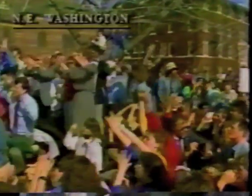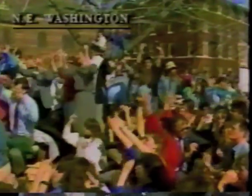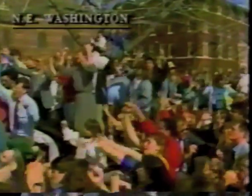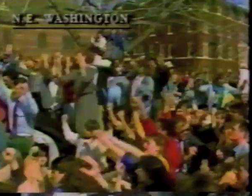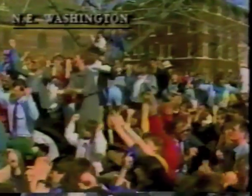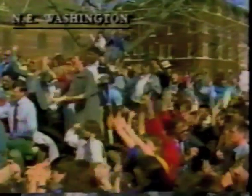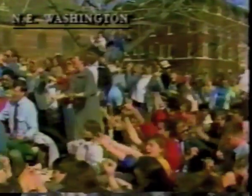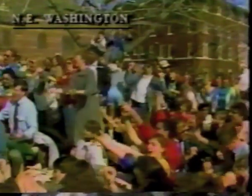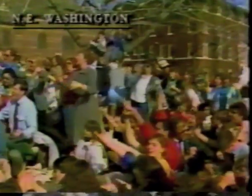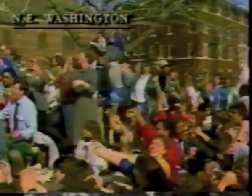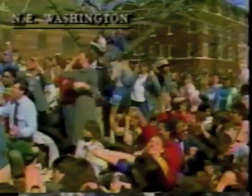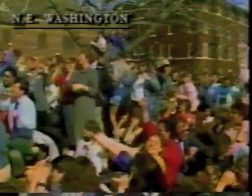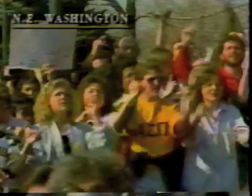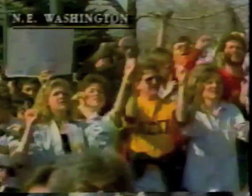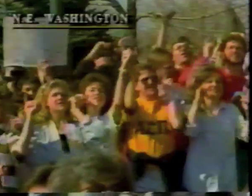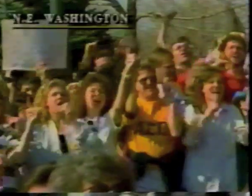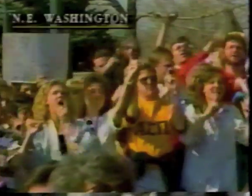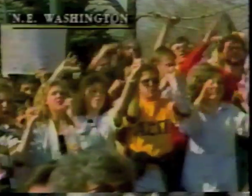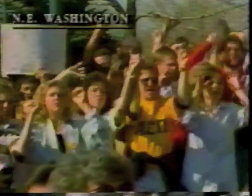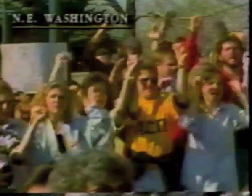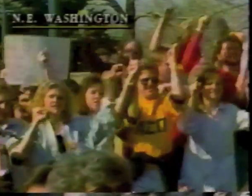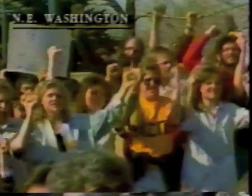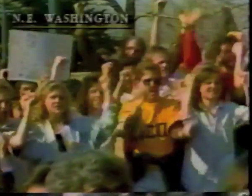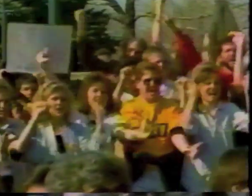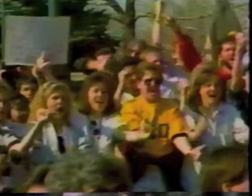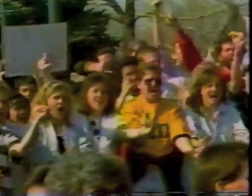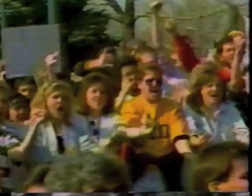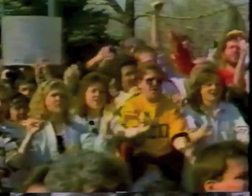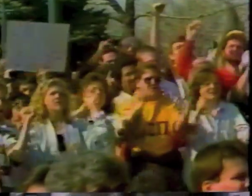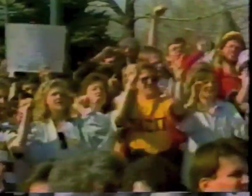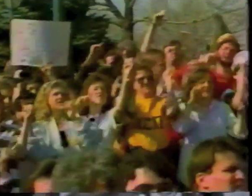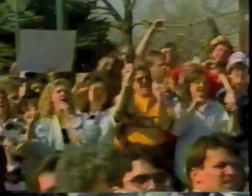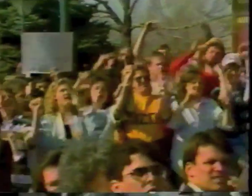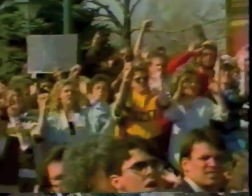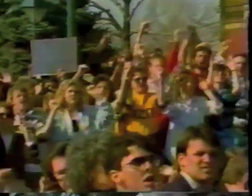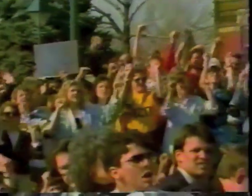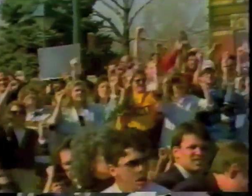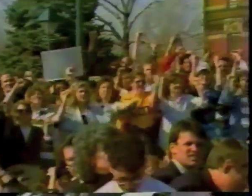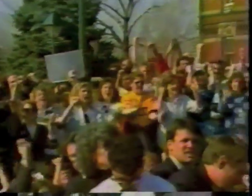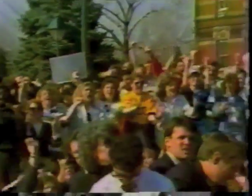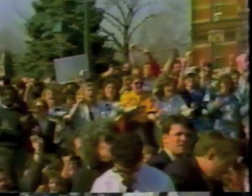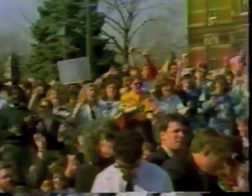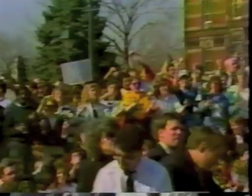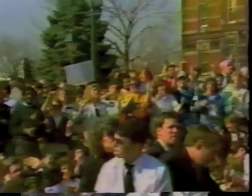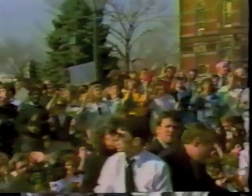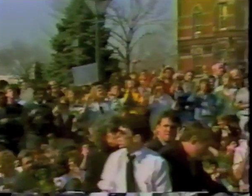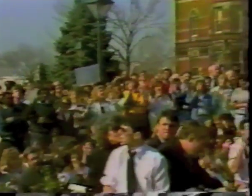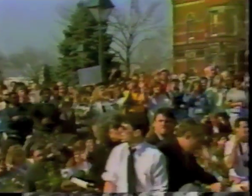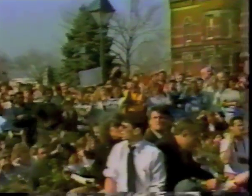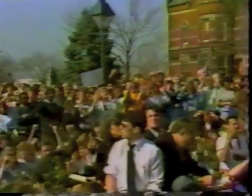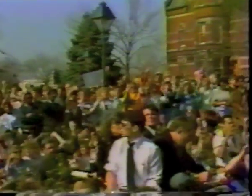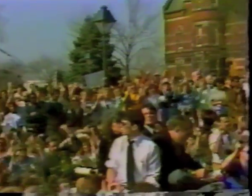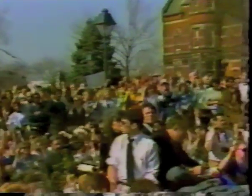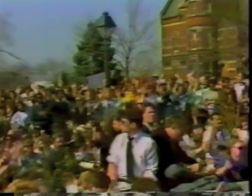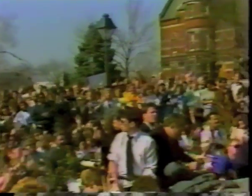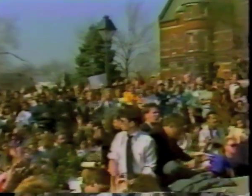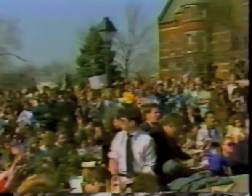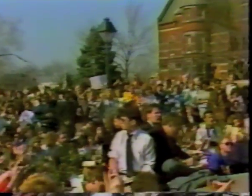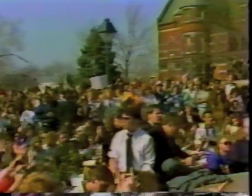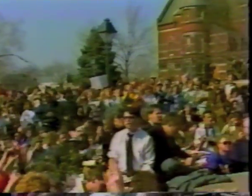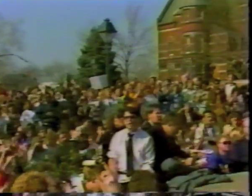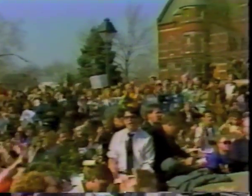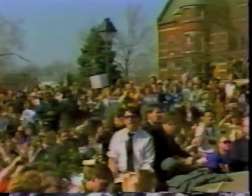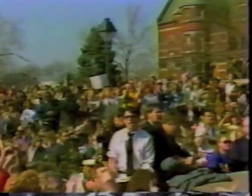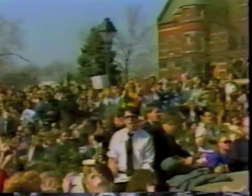It was the third day of outrage on the Gallaudet campus ever since the School for the Hearing Impaired passed up 2 deaf candidates to name